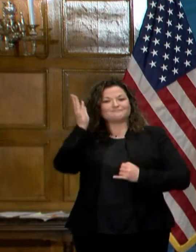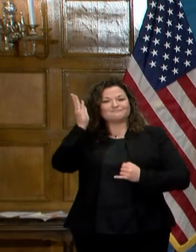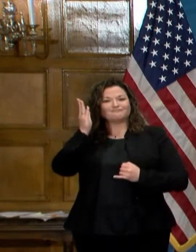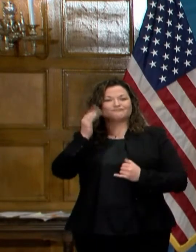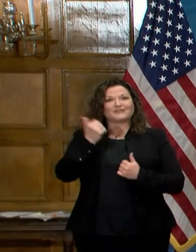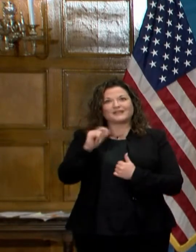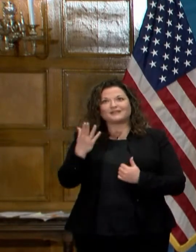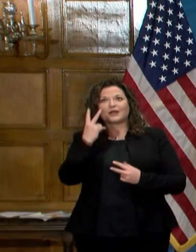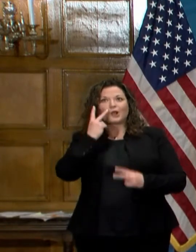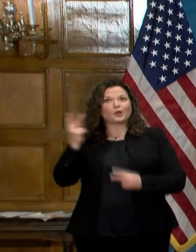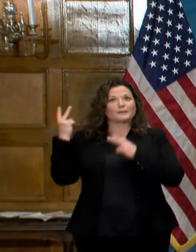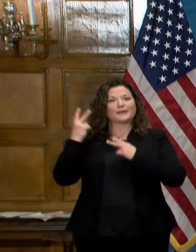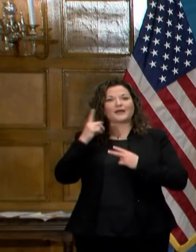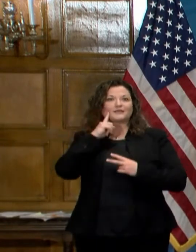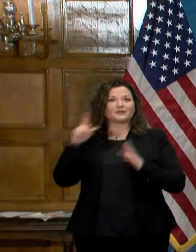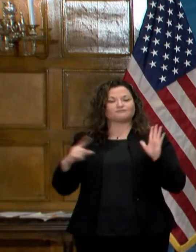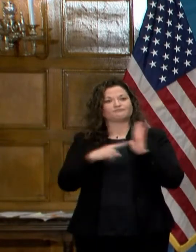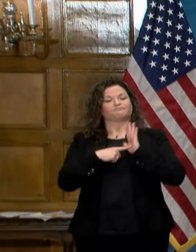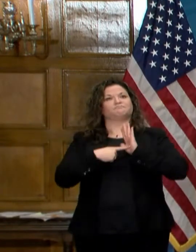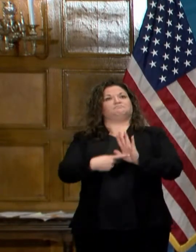stands out?